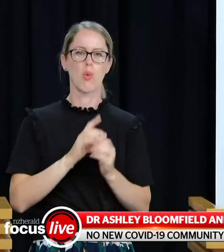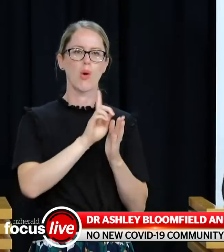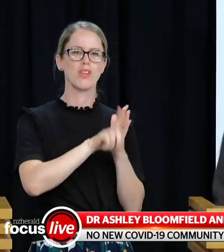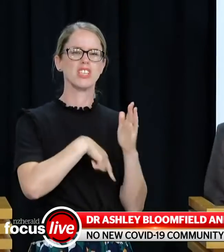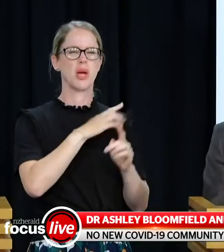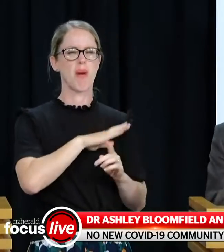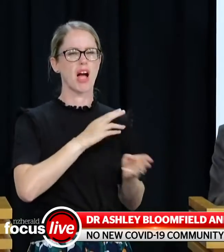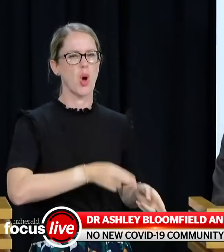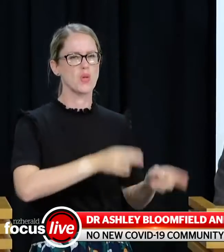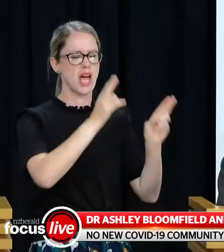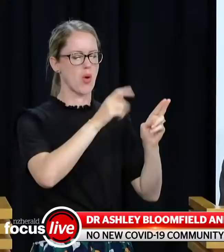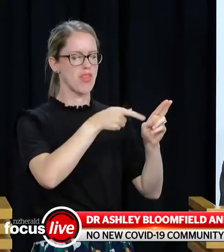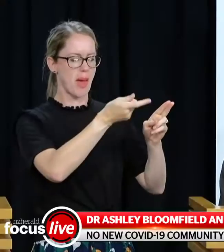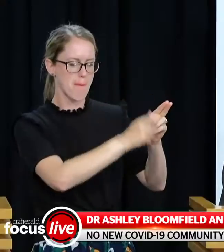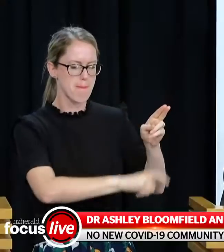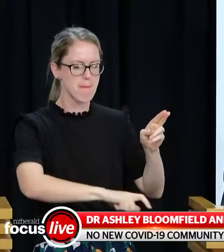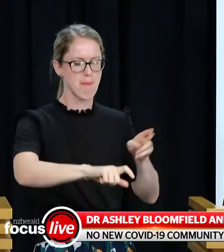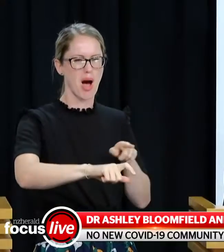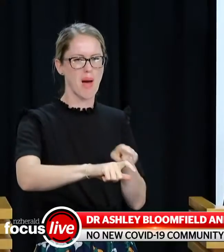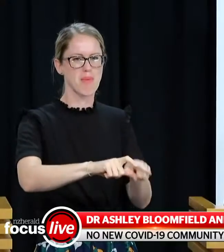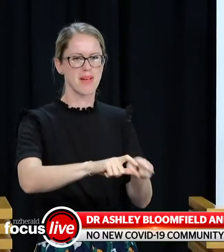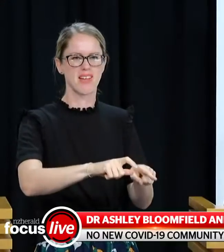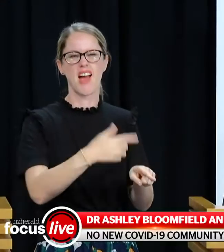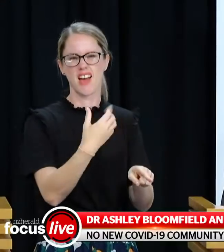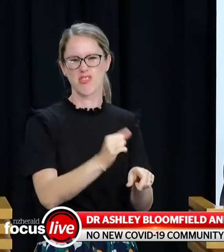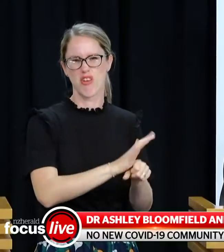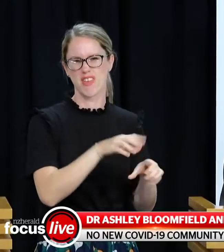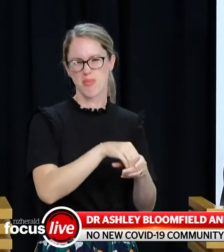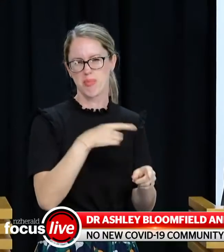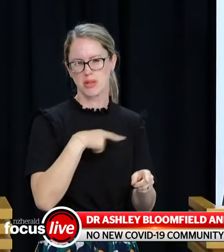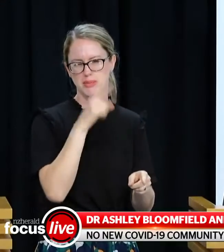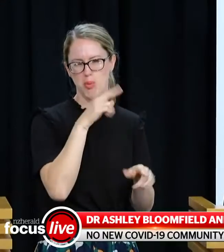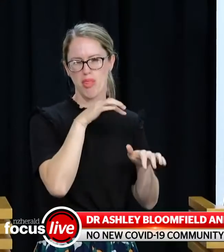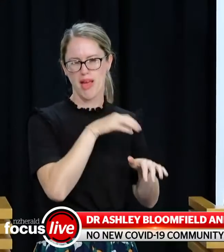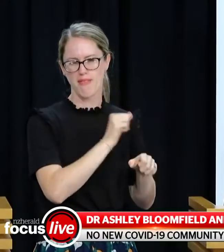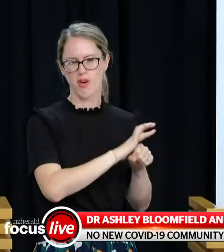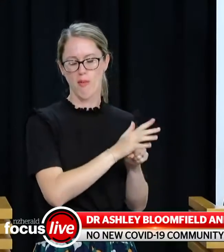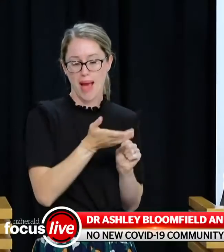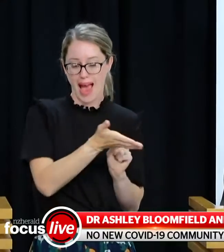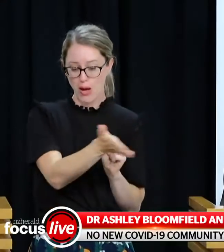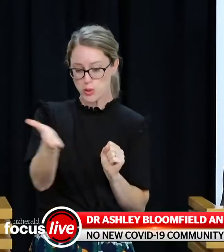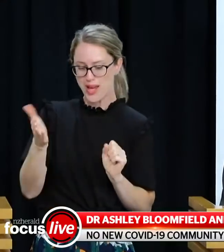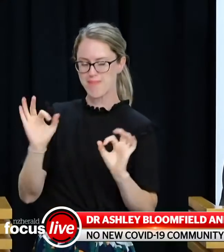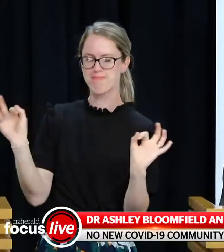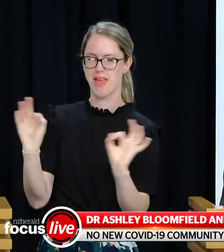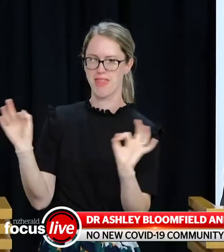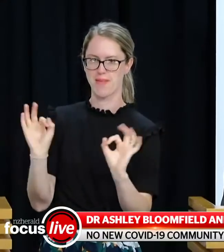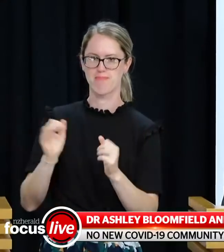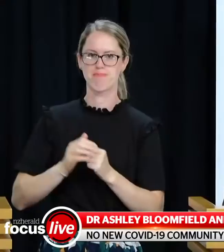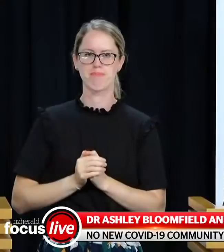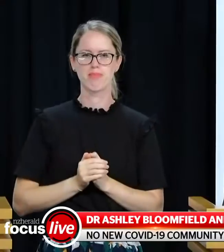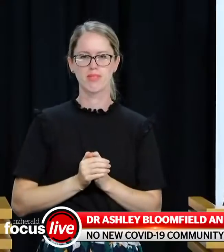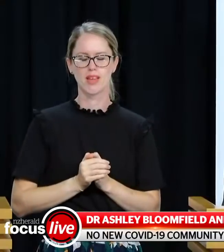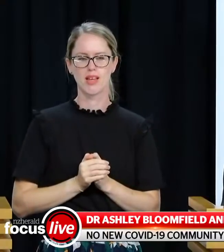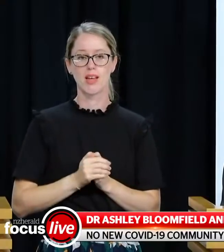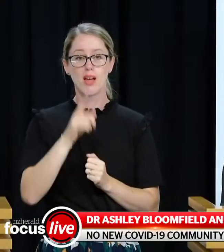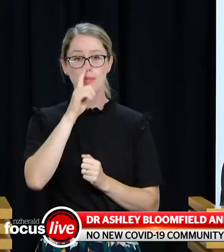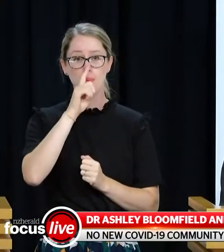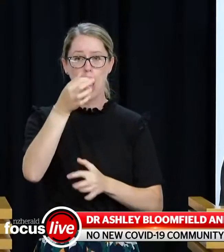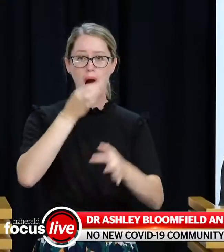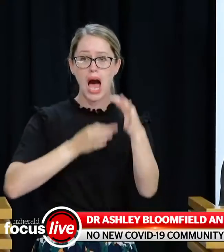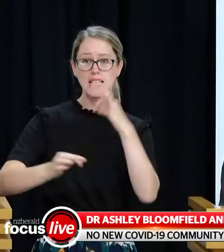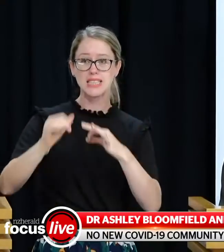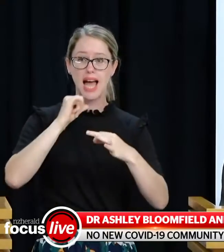we would expect, and that acts as a bit of a baseline comparison. Around alert level changes, I know there will be a lot of interest in that.